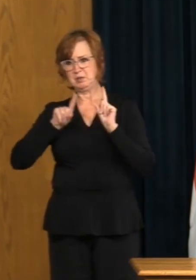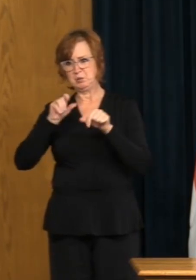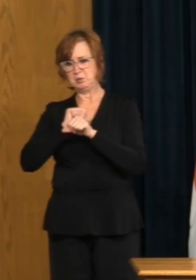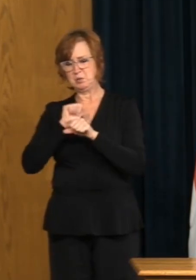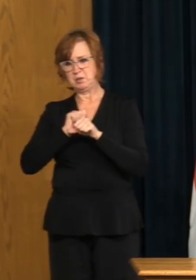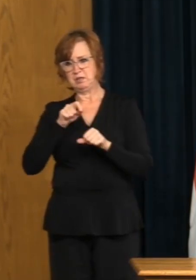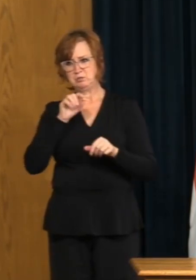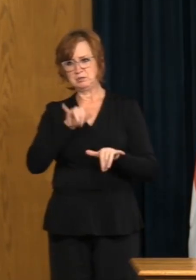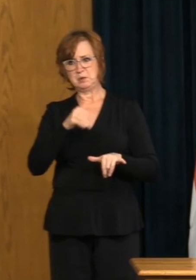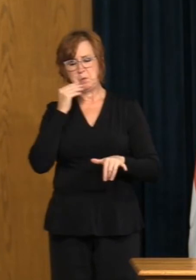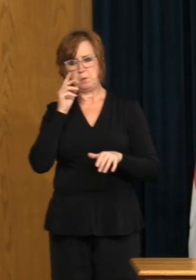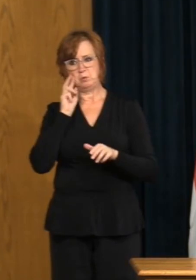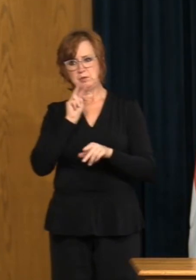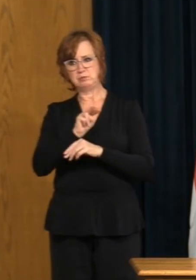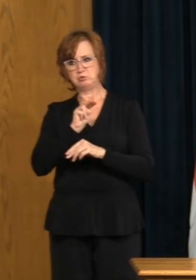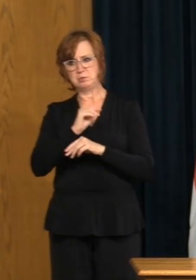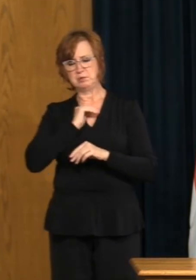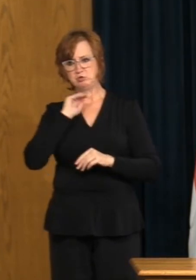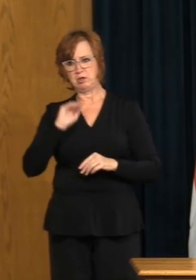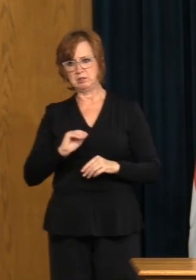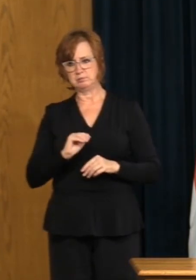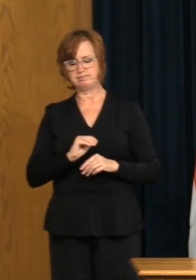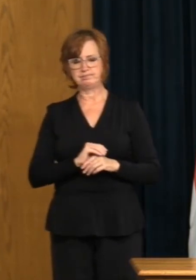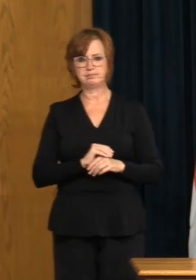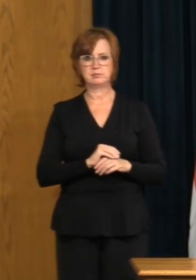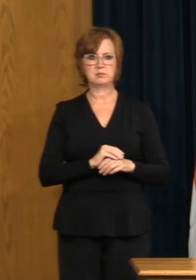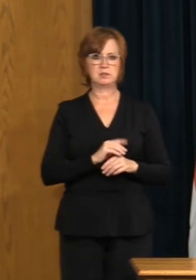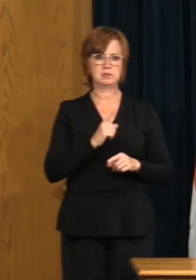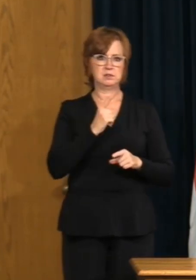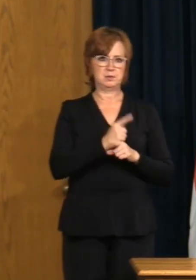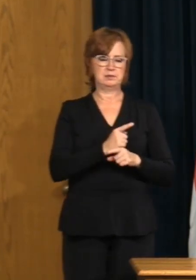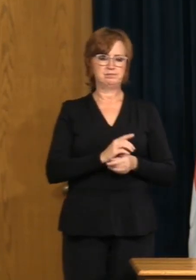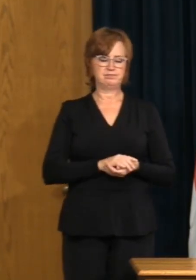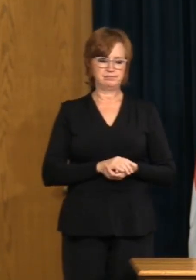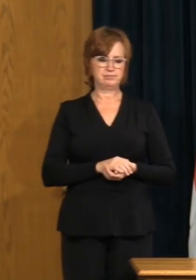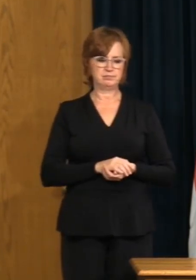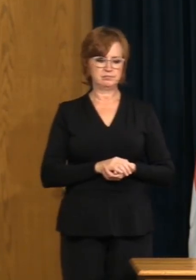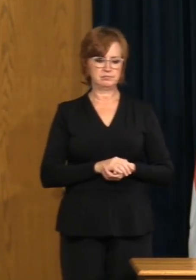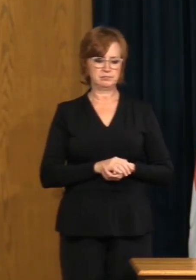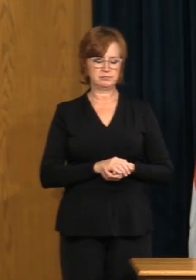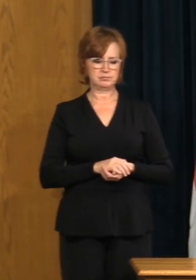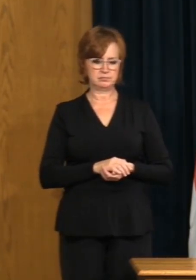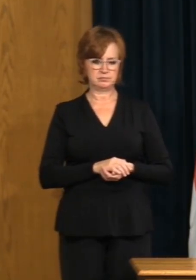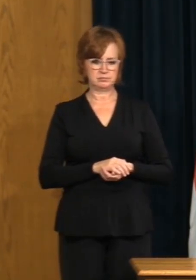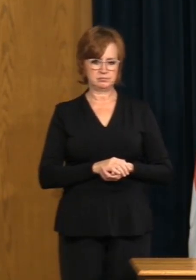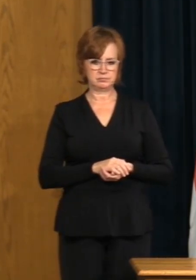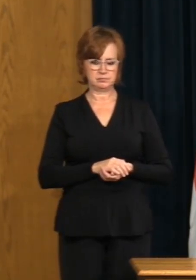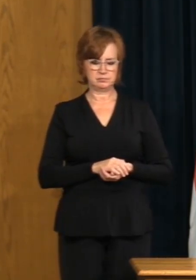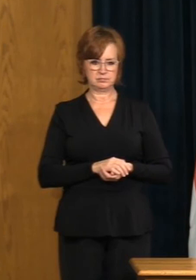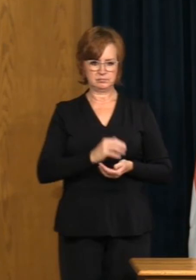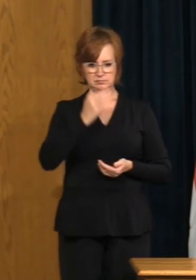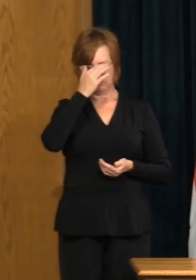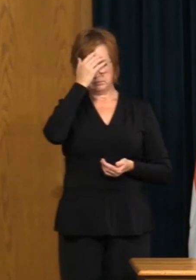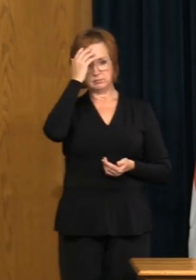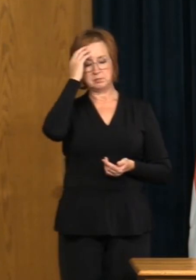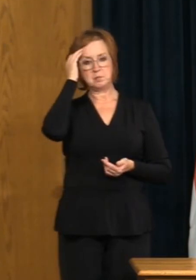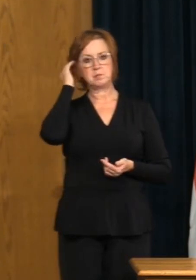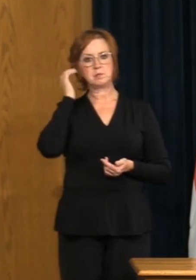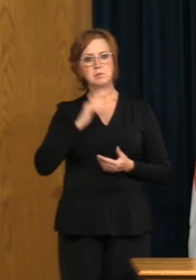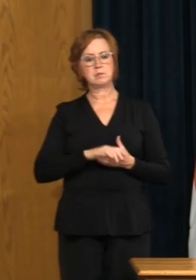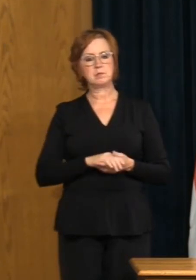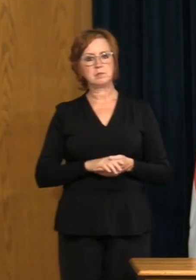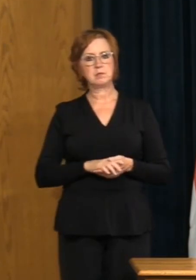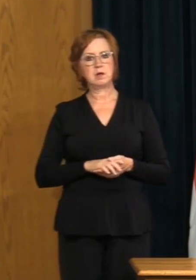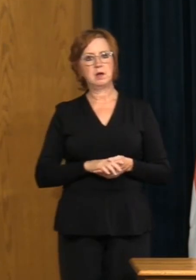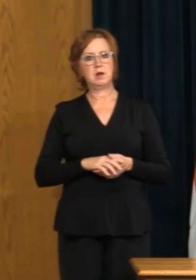that obviously children especially are very keen to have perfect attendance, and schools have said that this time around, they'll take account